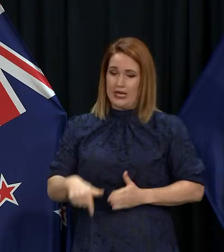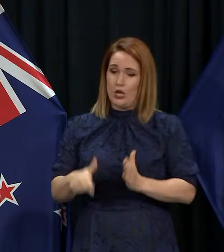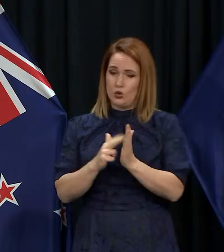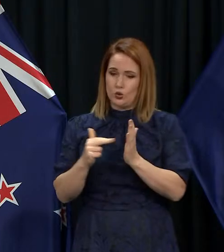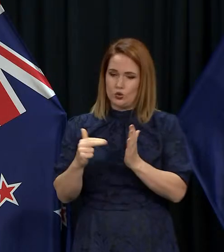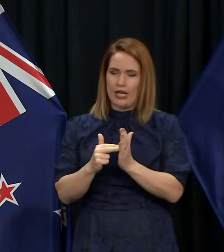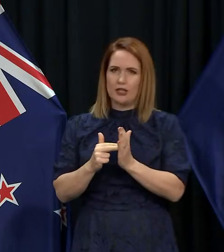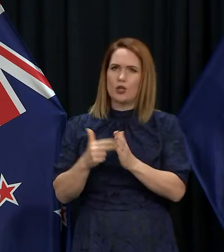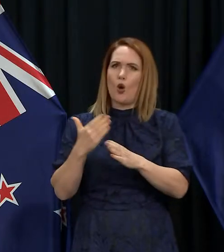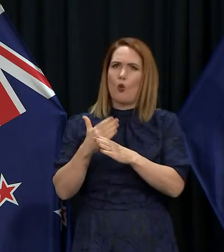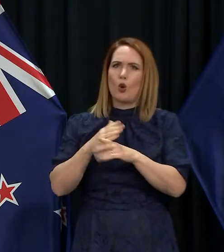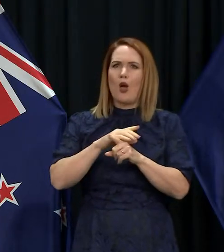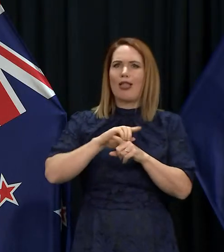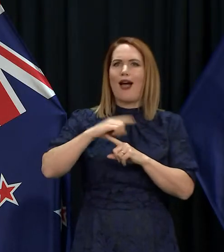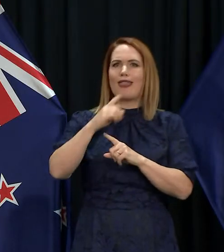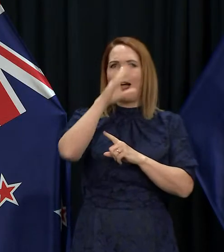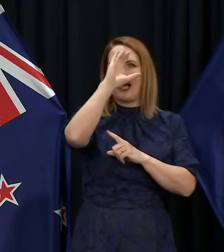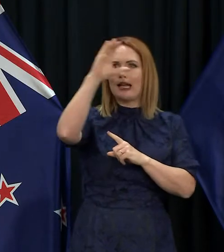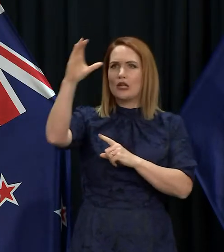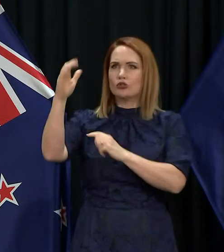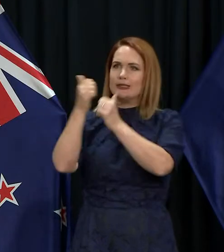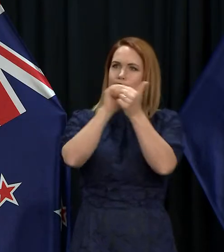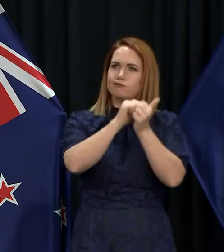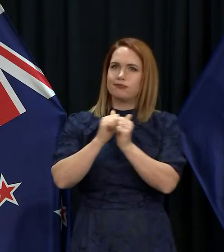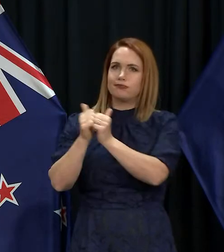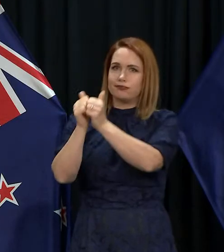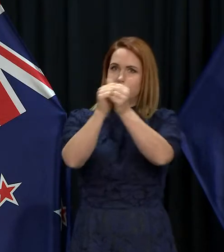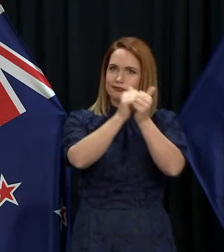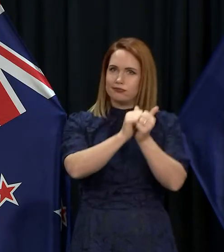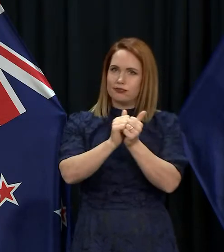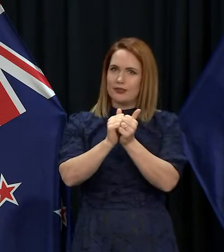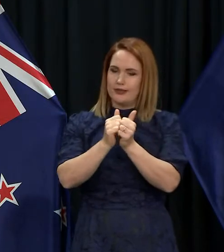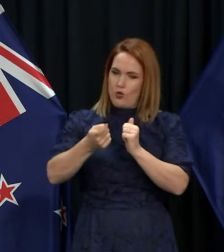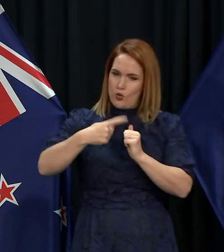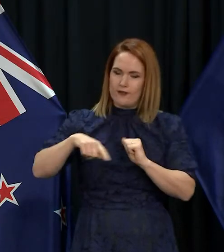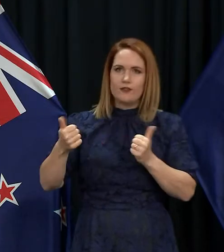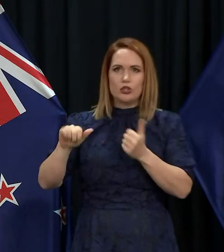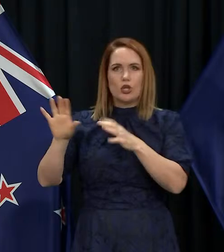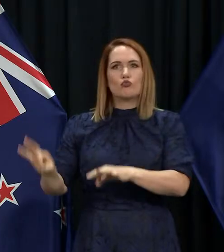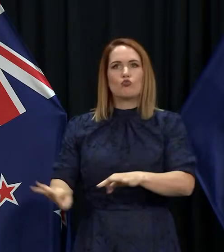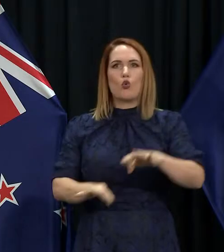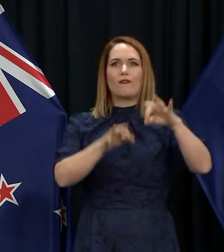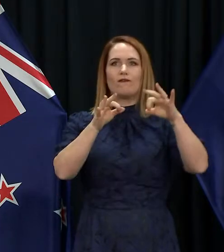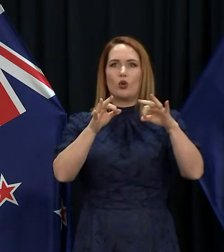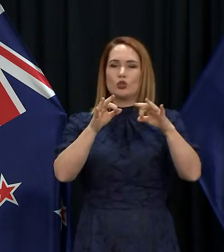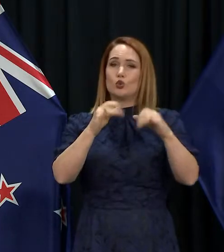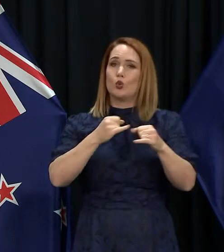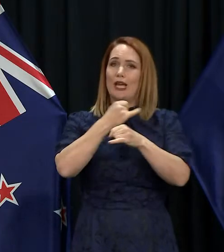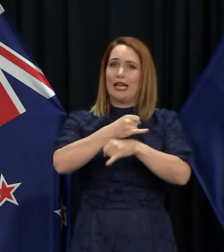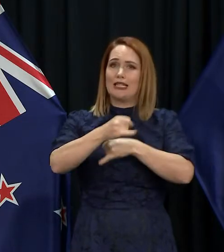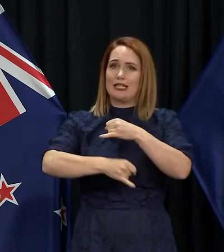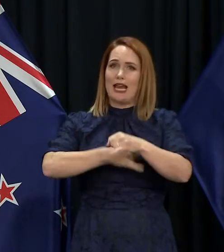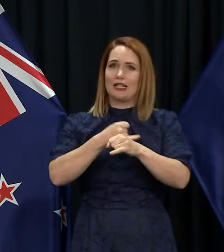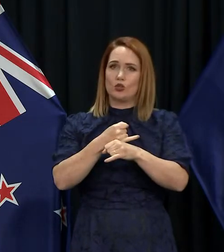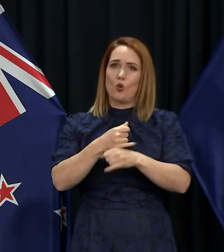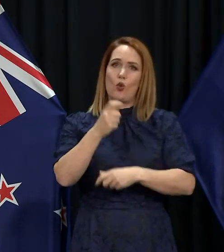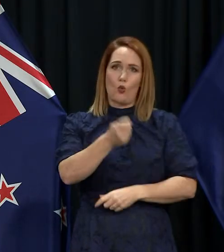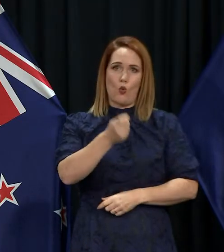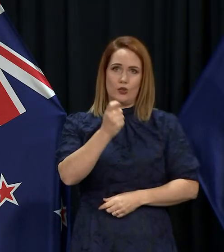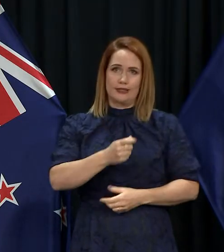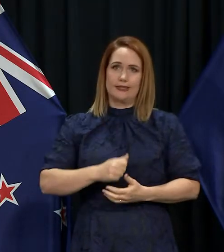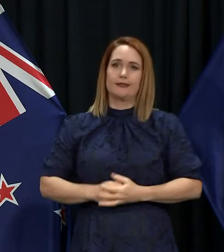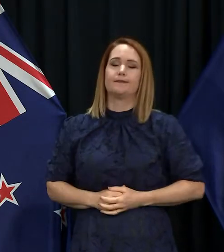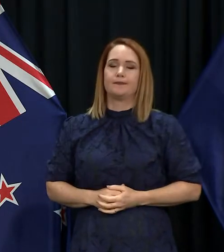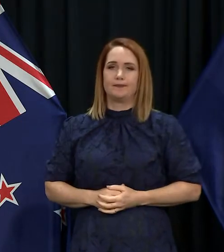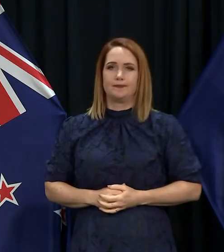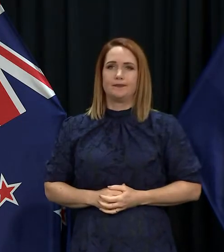other Rome Statute states parties, has already referred the situation to the International Criminal Court,